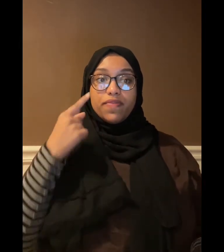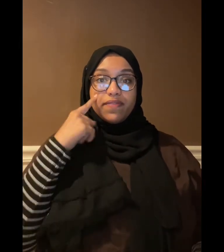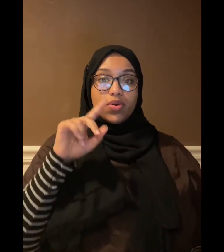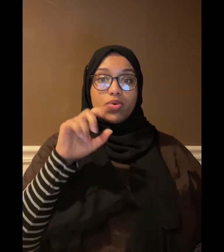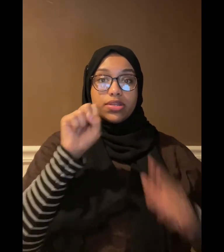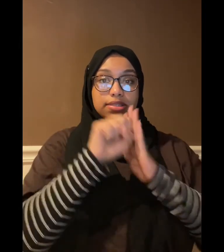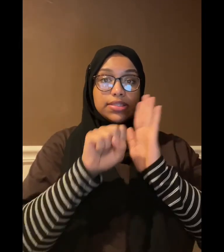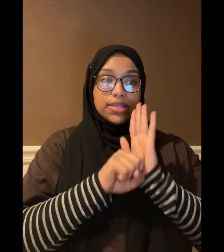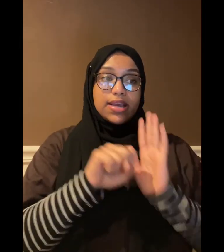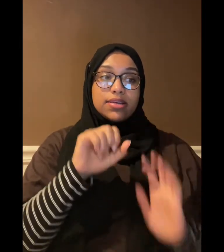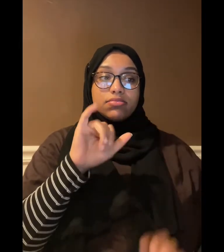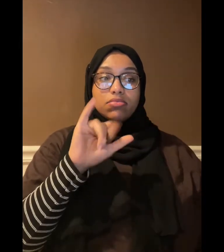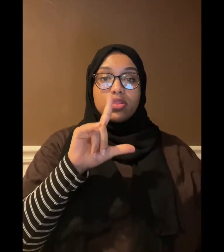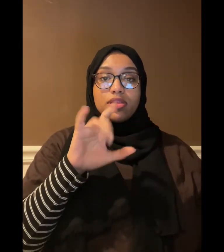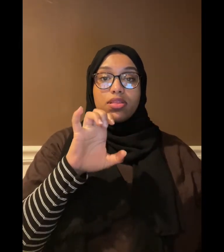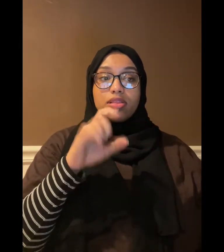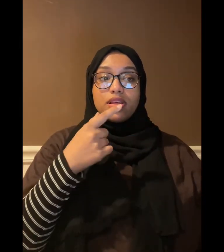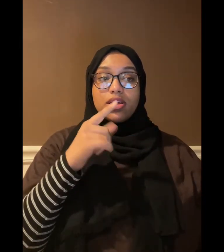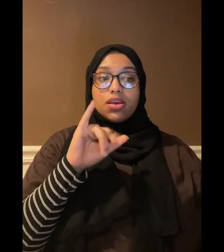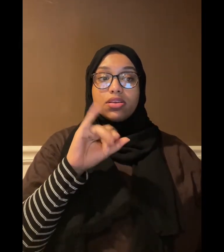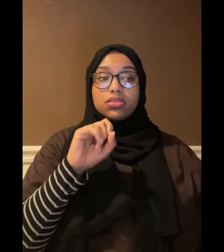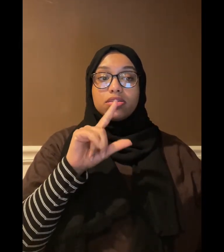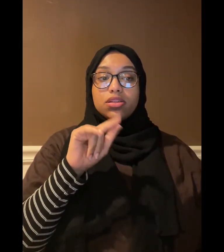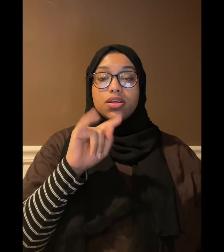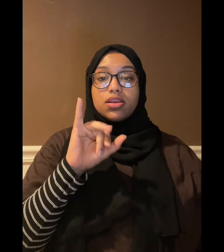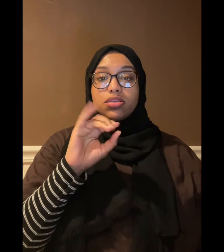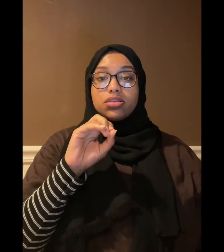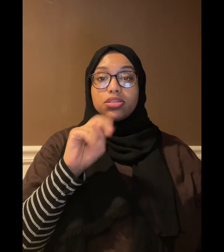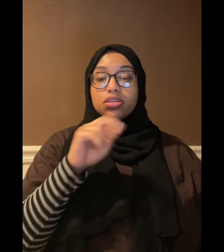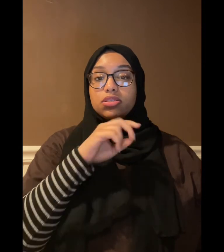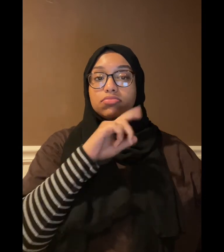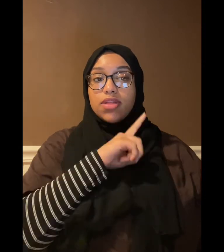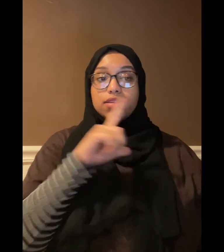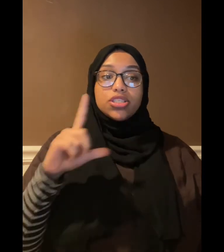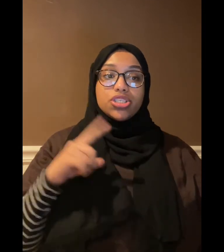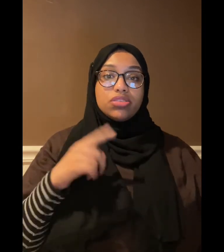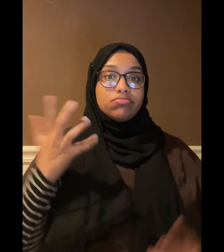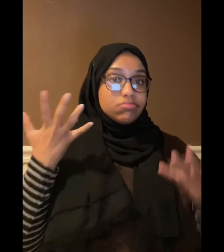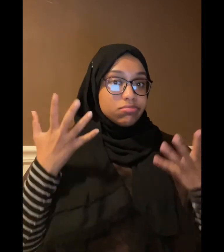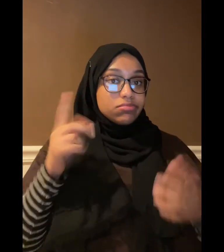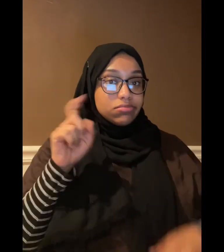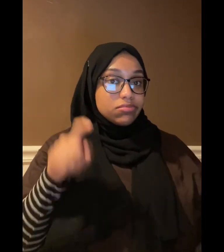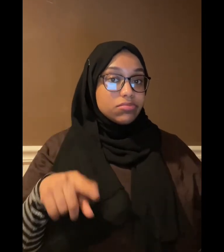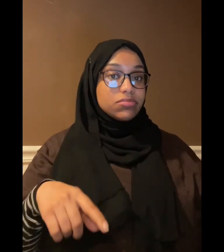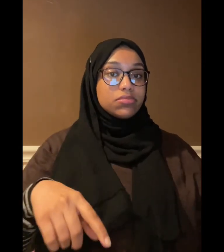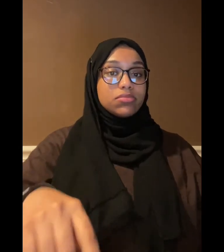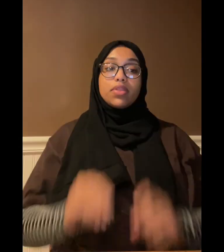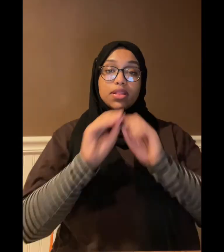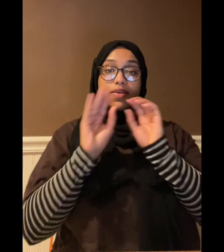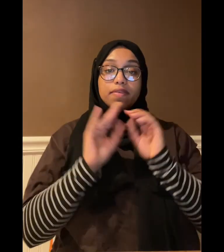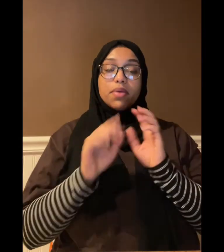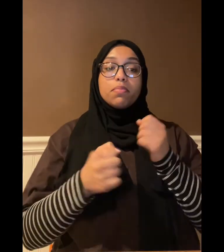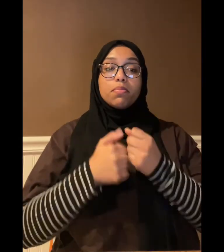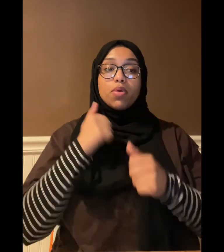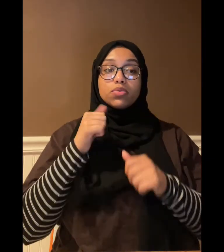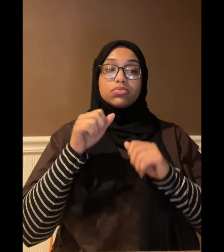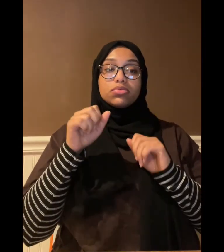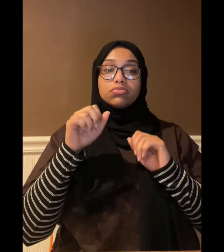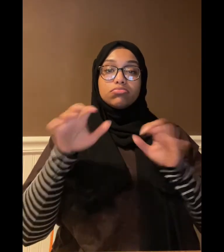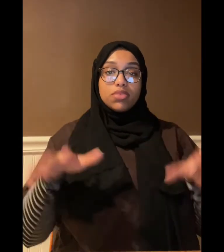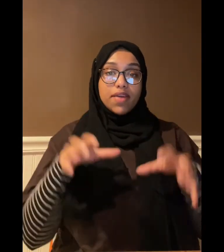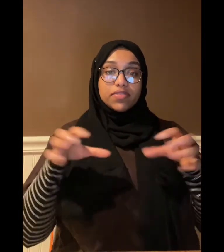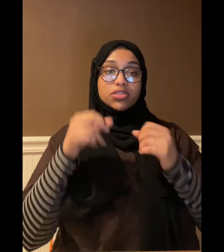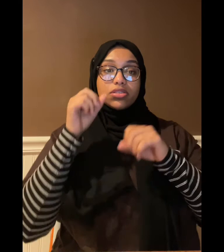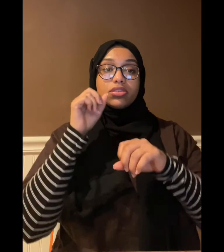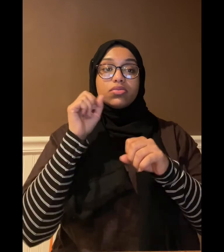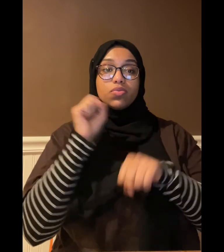it, basically. So you get to look at the bill, decide, and look at the existing statute as to